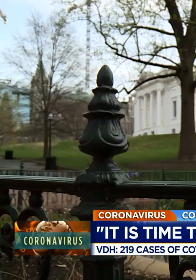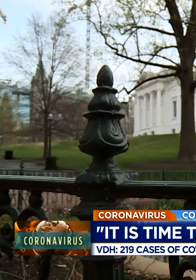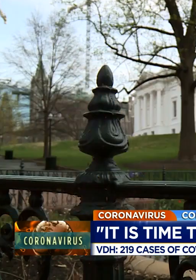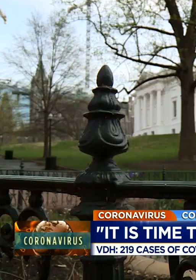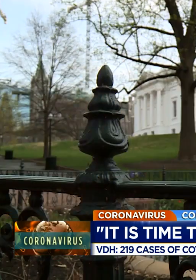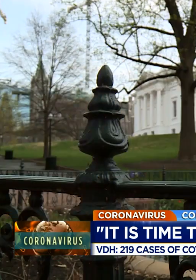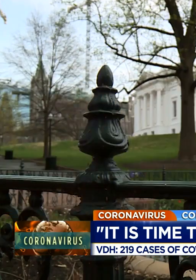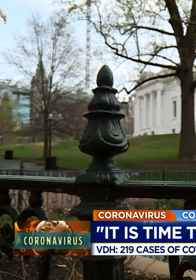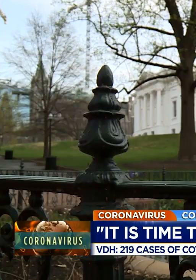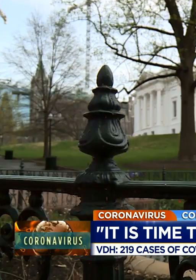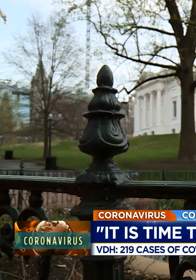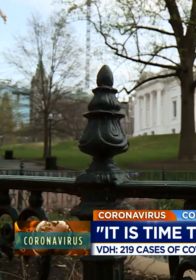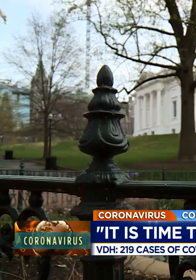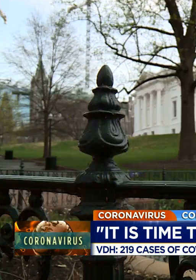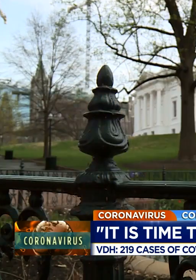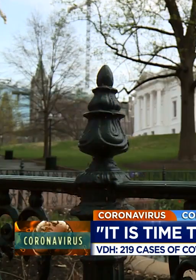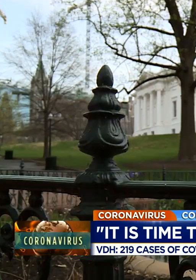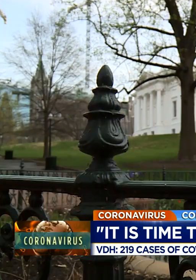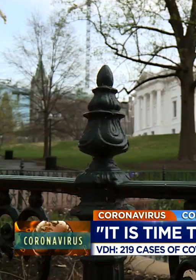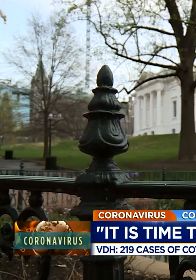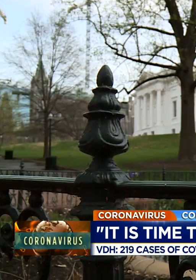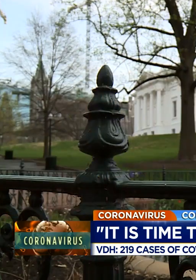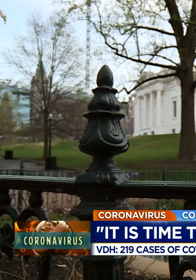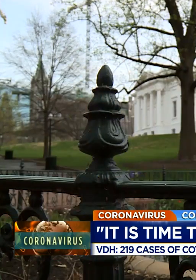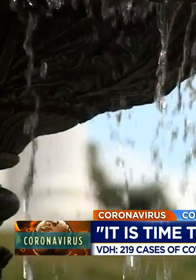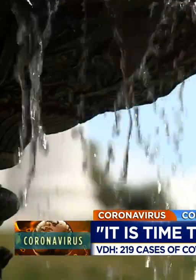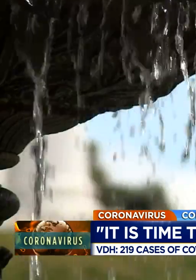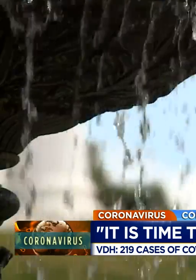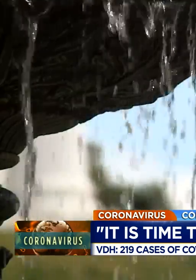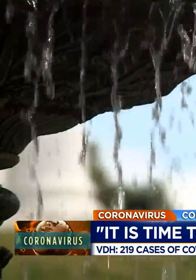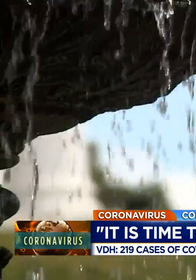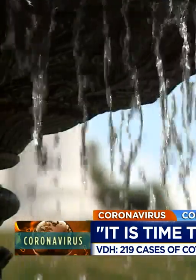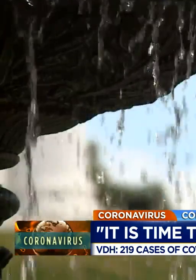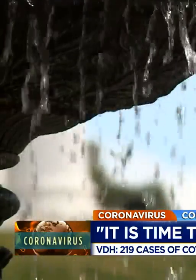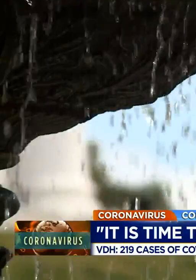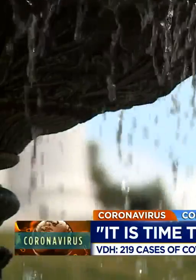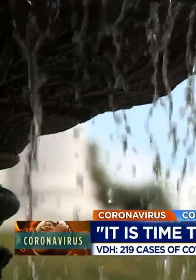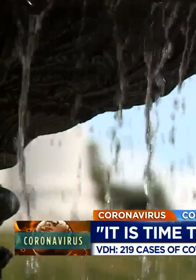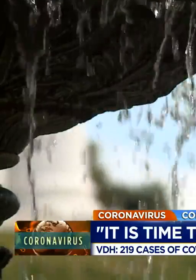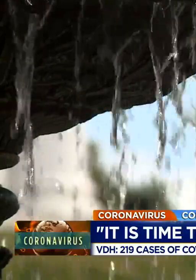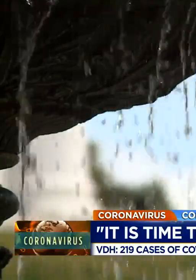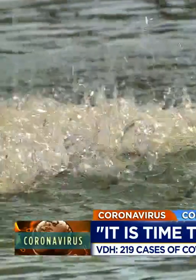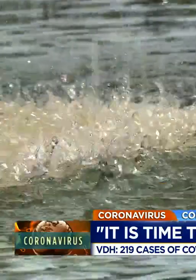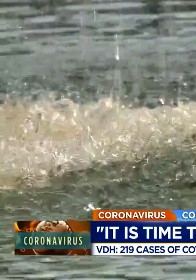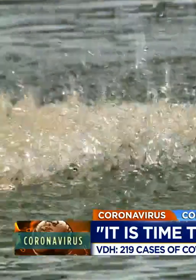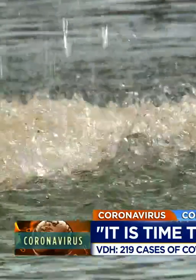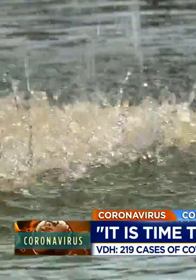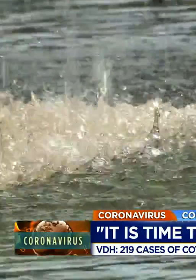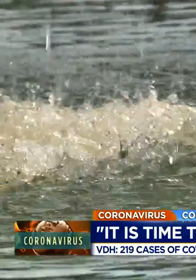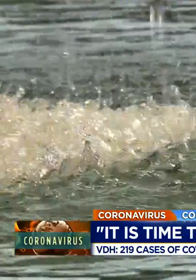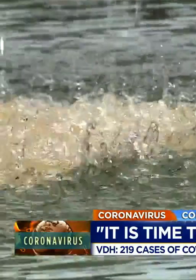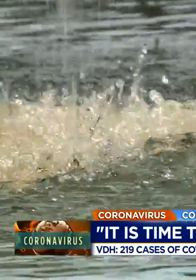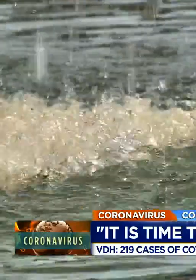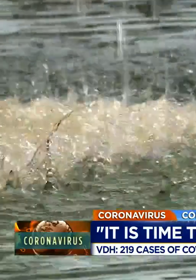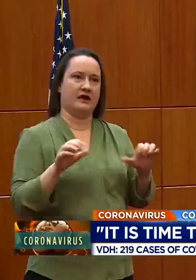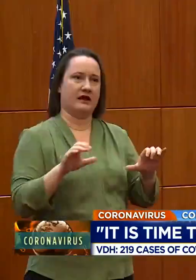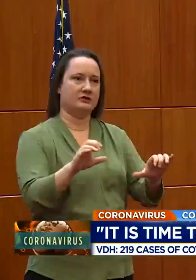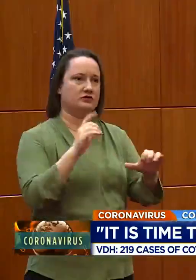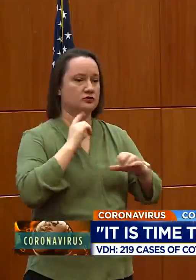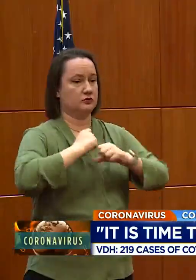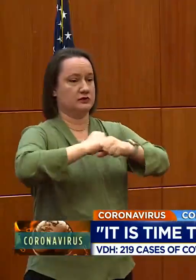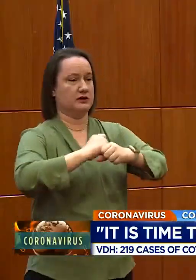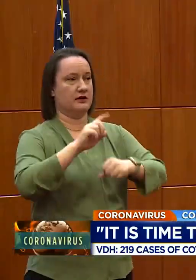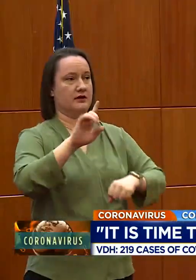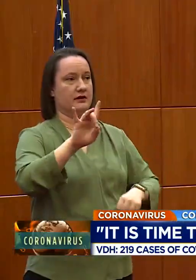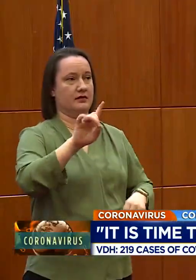about the possibility of ordering a statewide lockdown like others have done. The governor didn't say one way or the other, but added he has a lot of